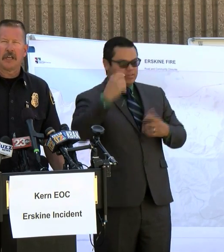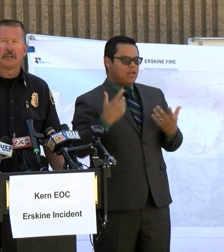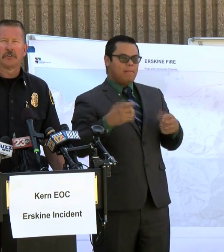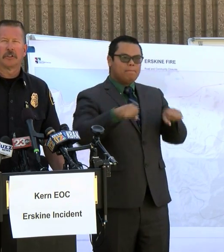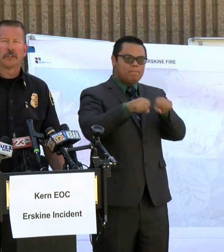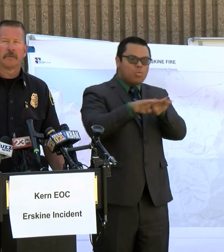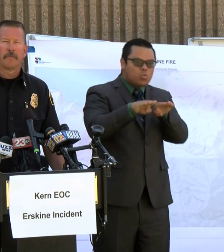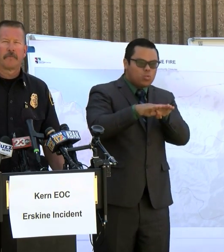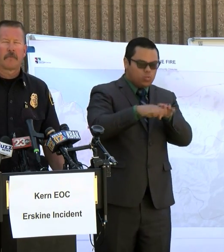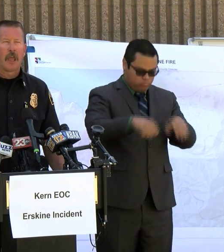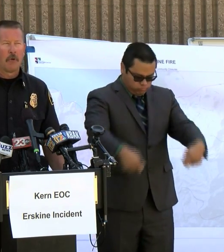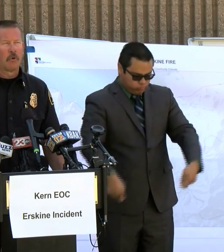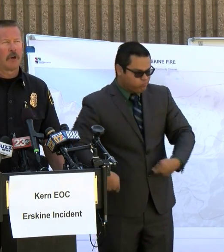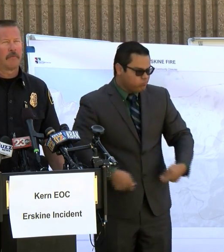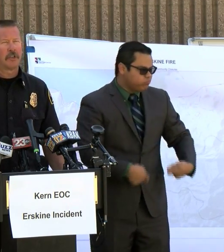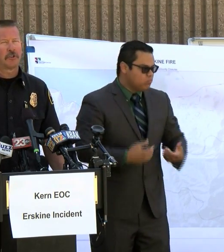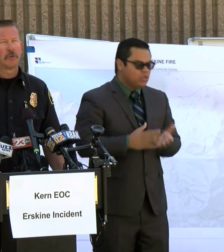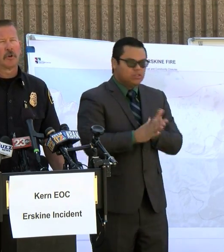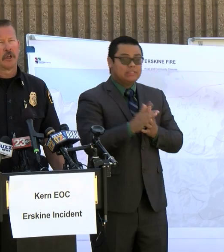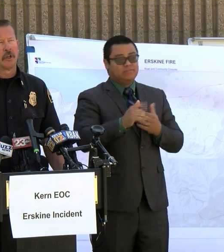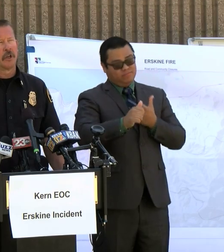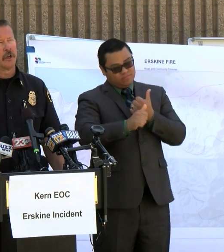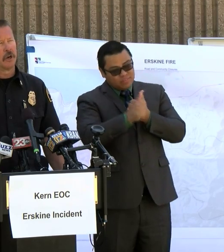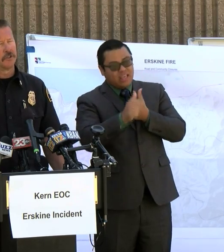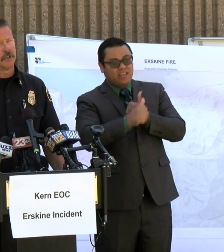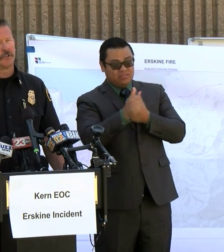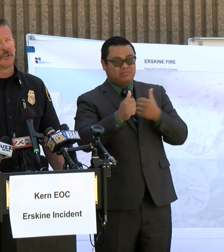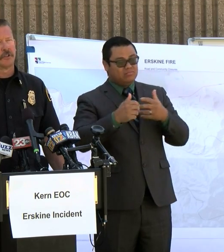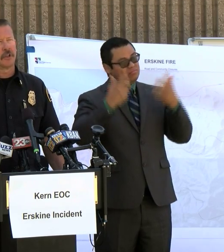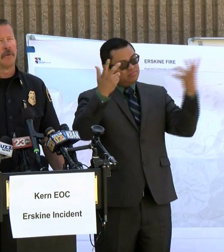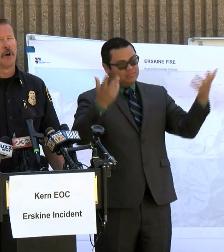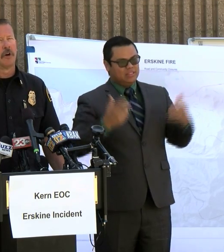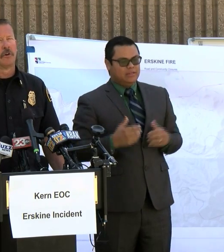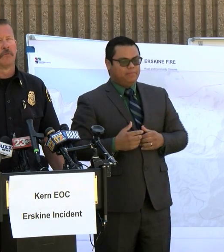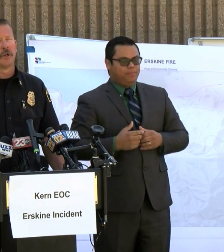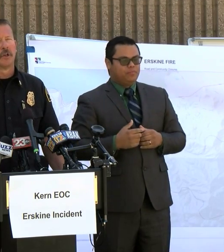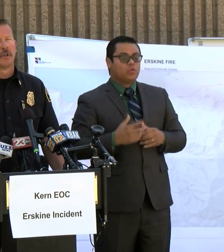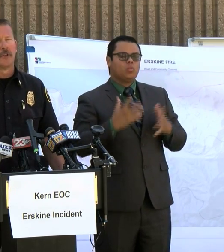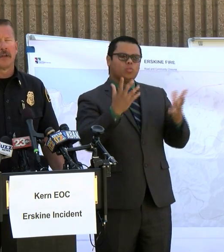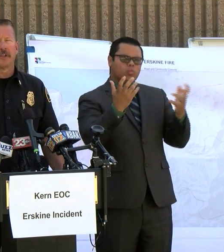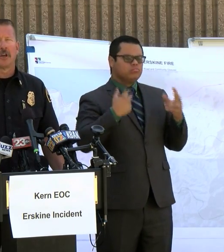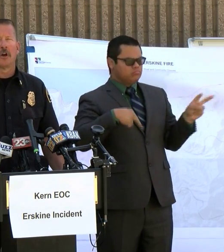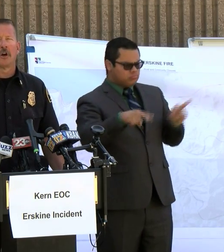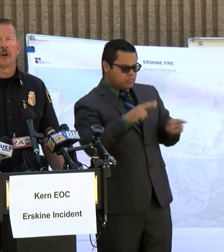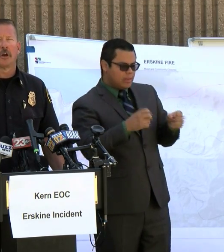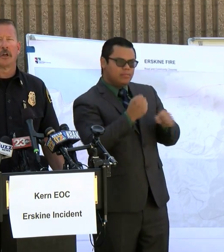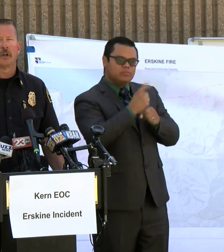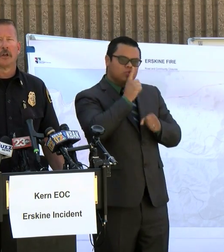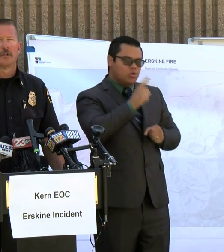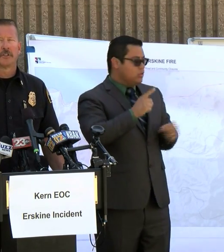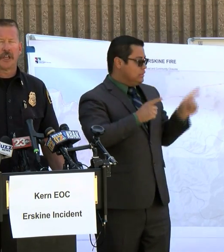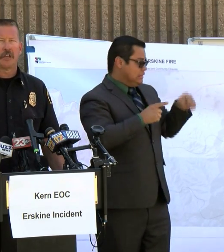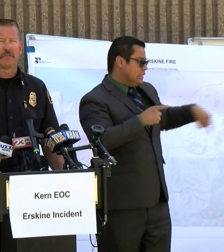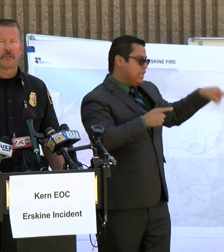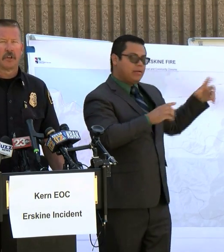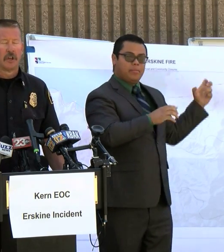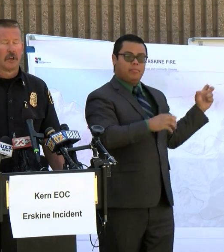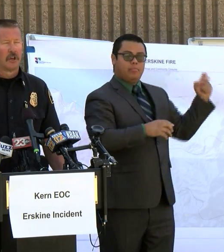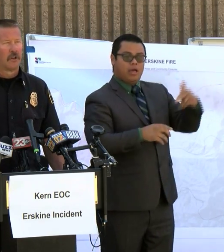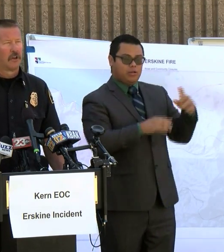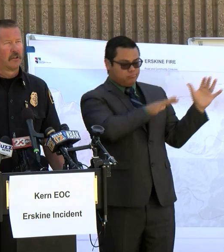very dangerous. And we want to make sure when our citizens come home that they are